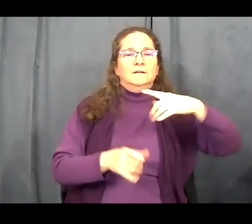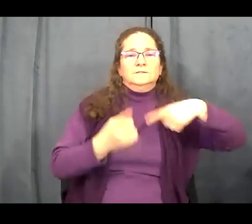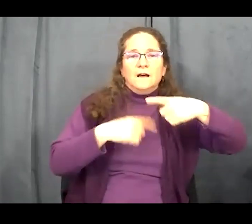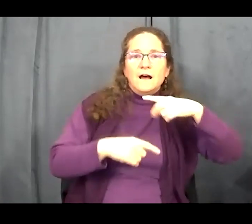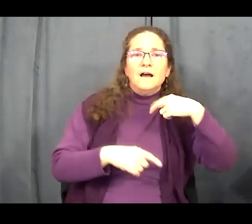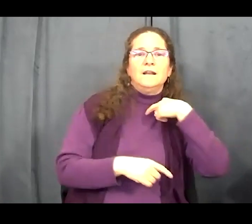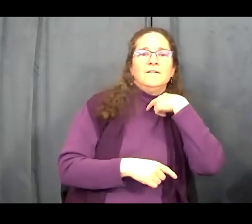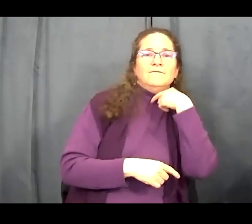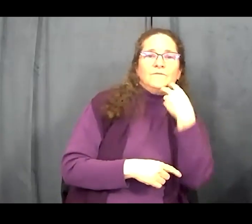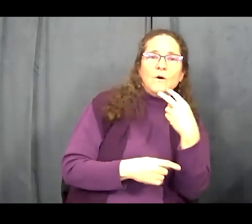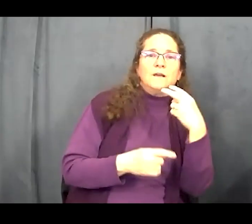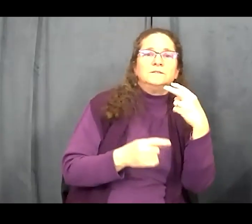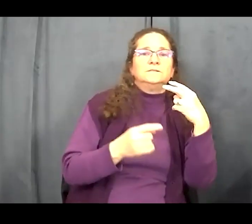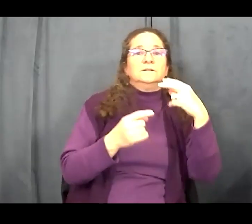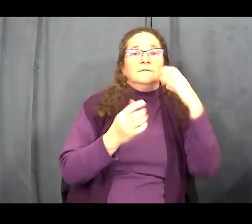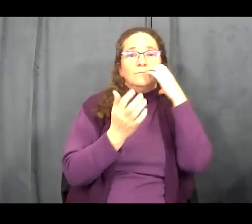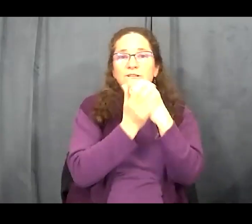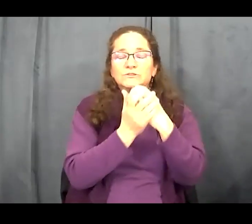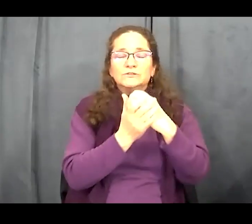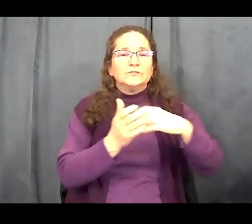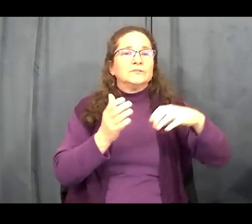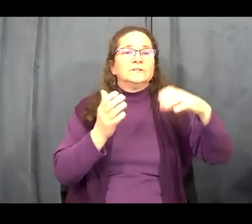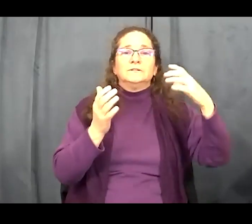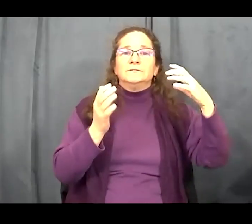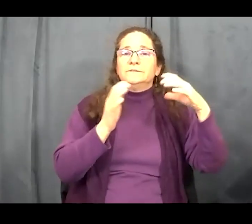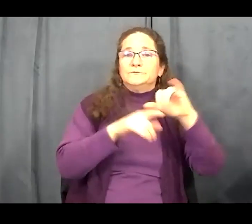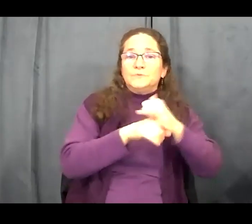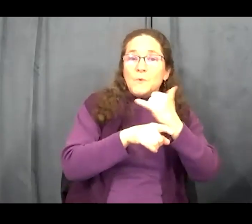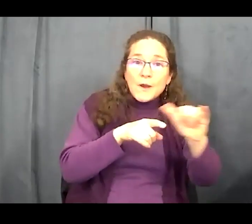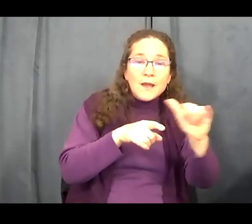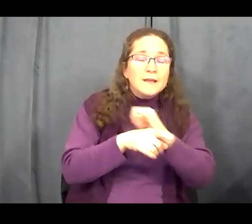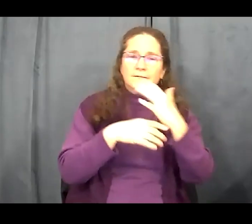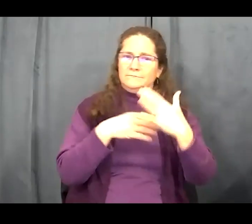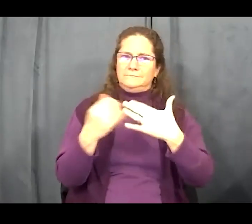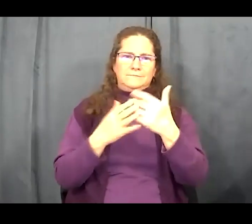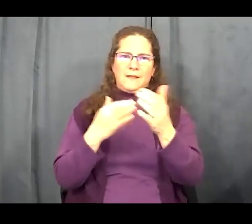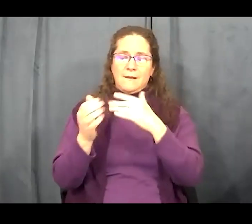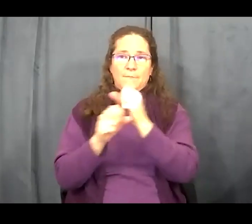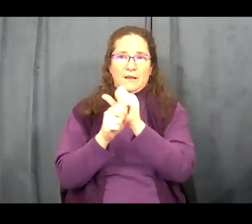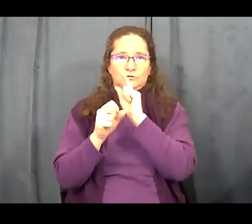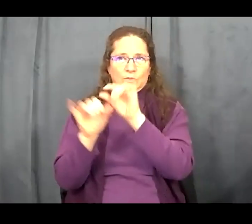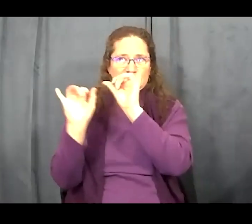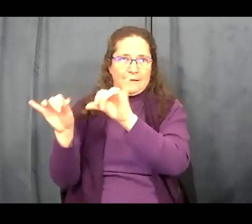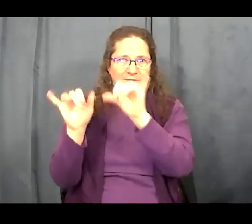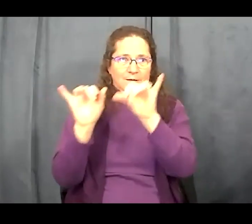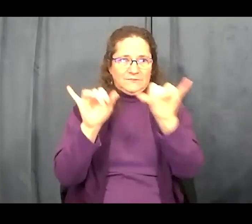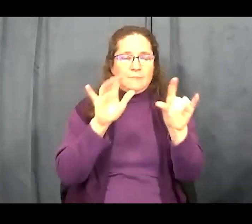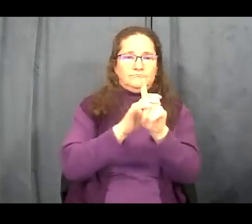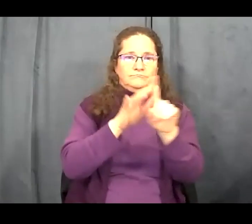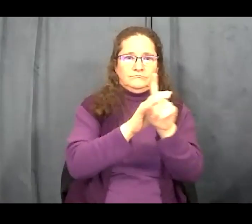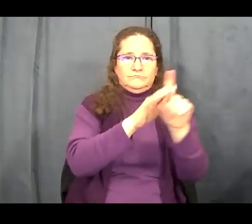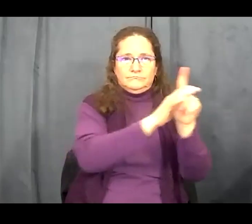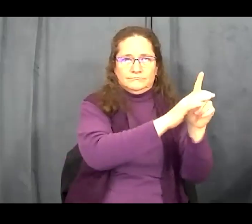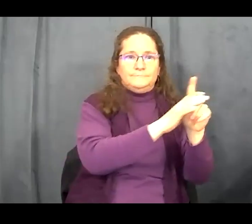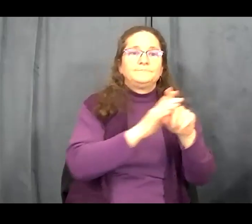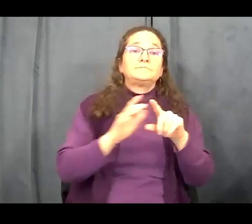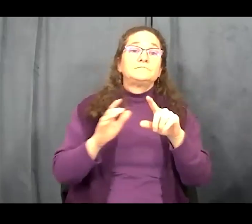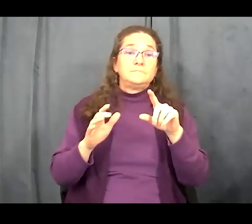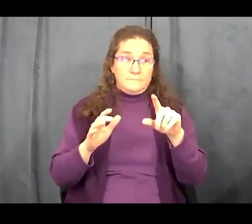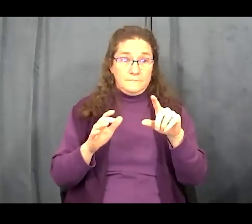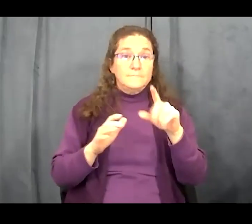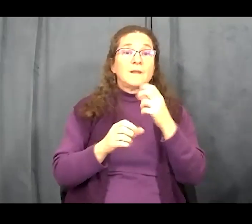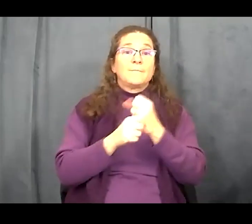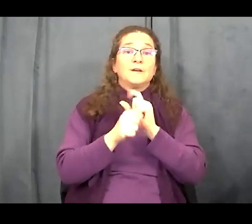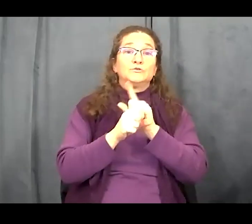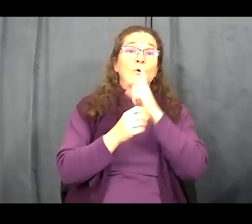object, or even video clip? Ensure that both you and the student are doing the chain, so that way they're starting to internalize